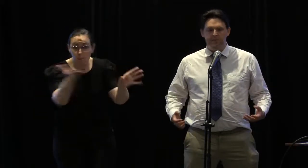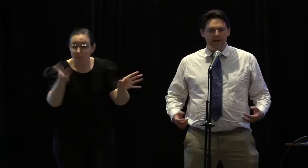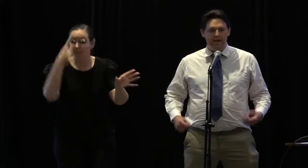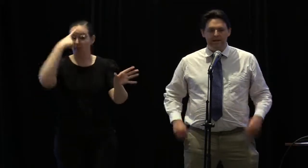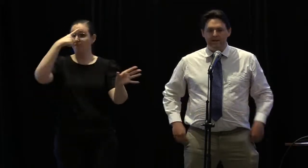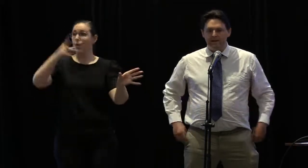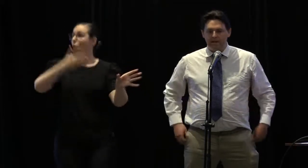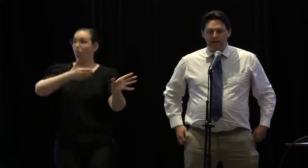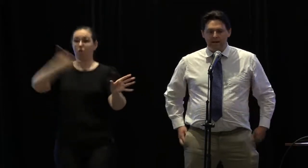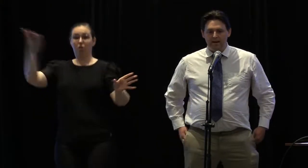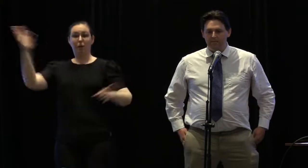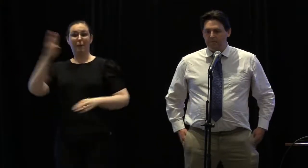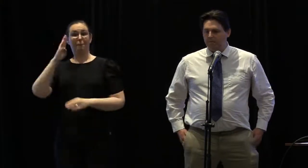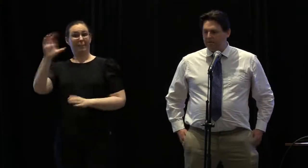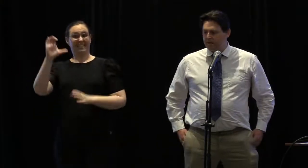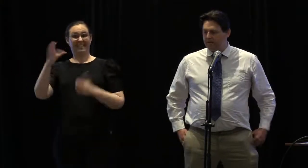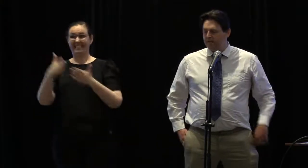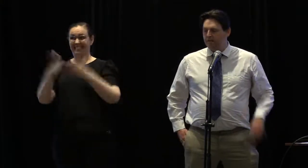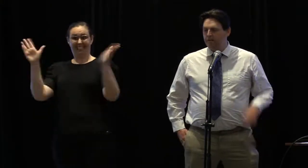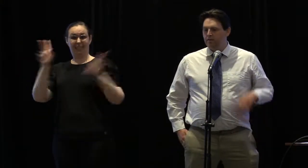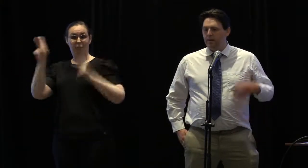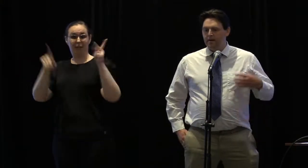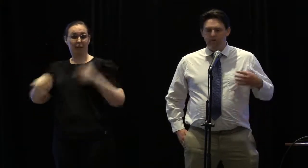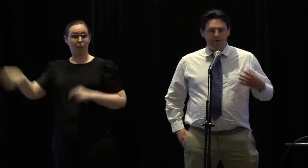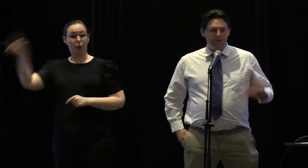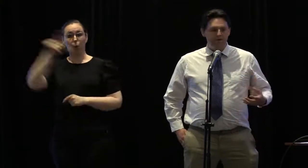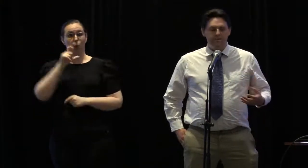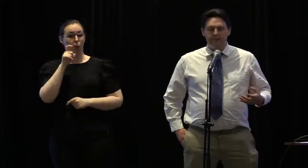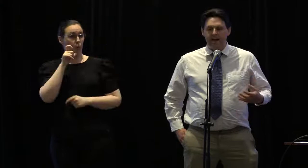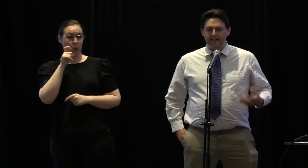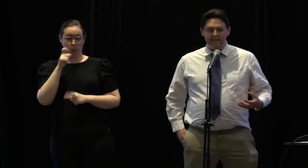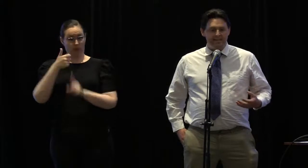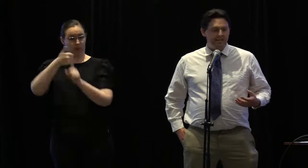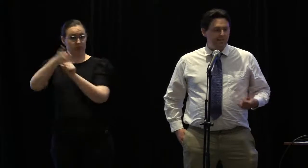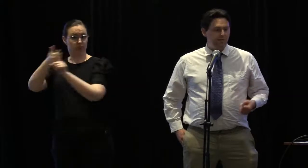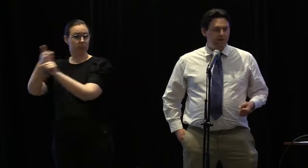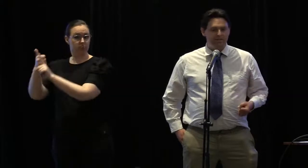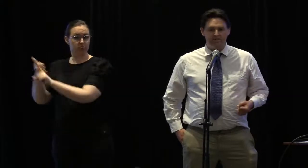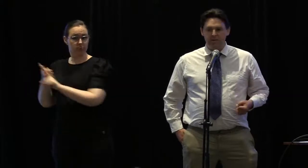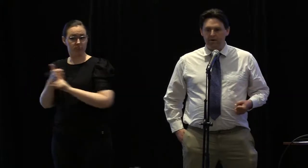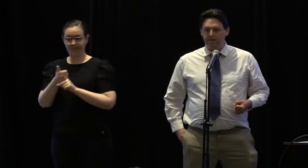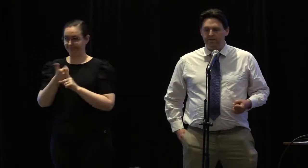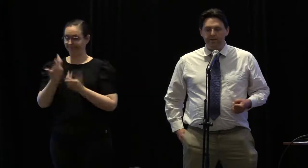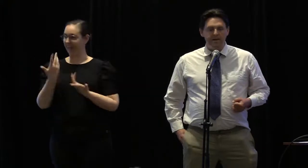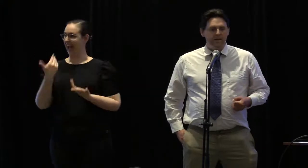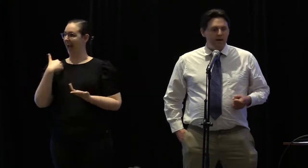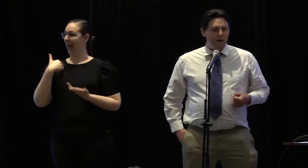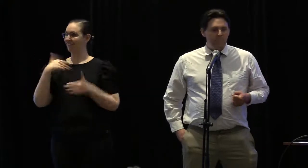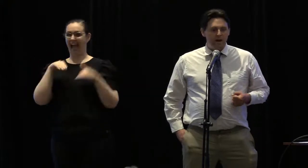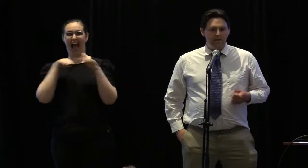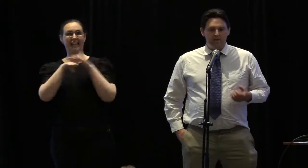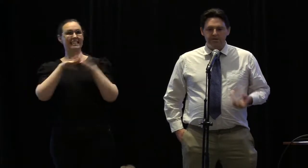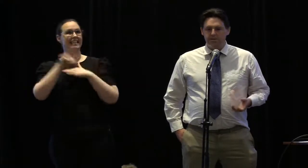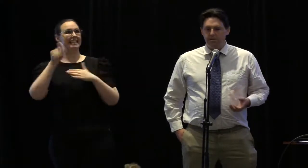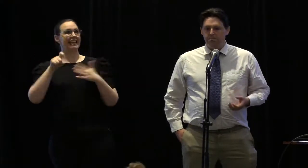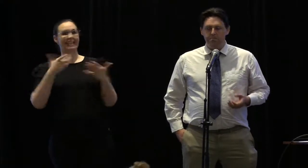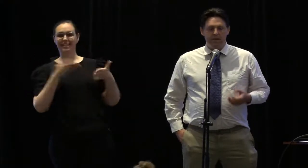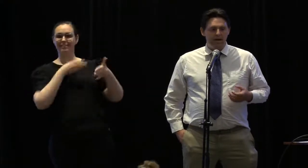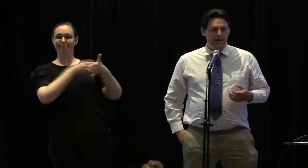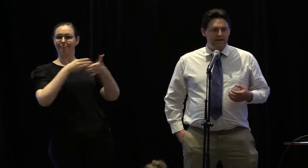need of people who need greater access and the reduction of barriers, and